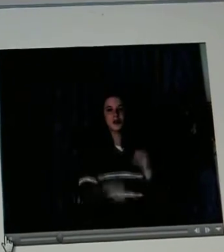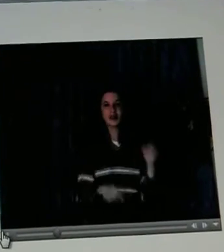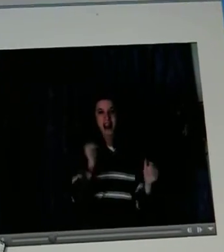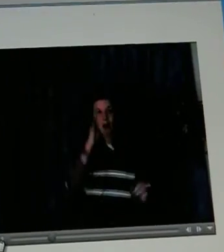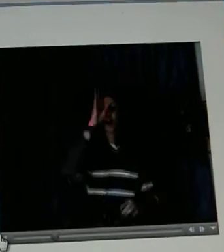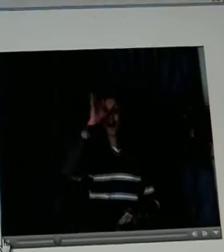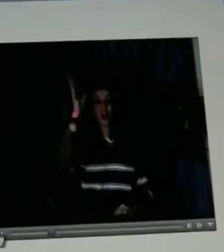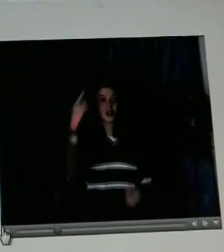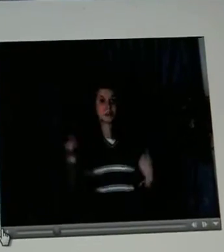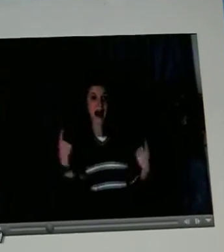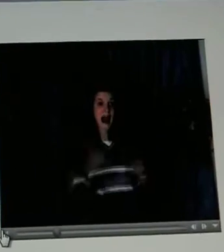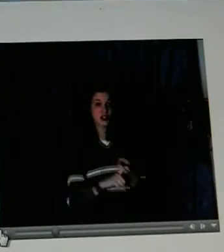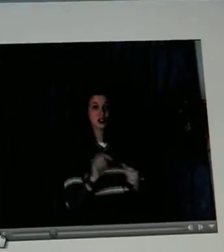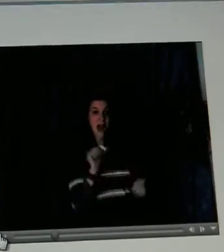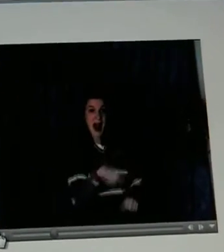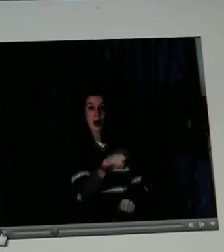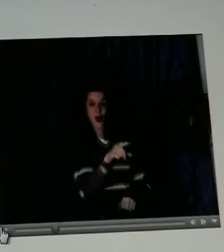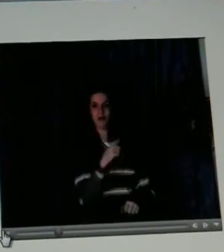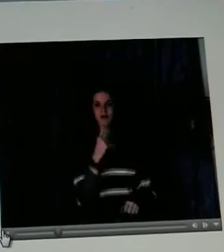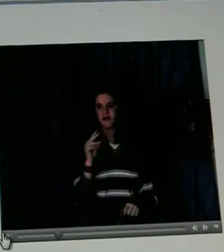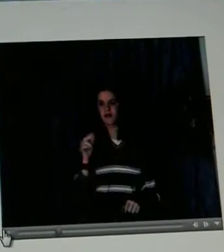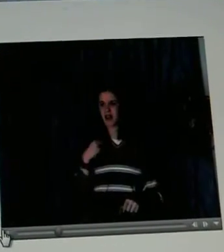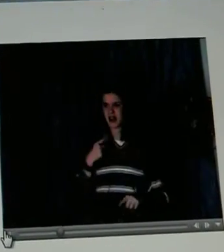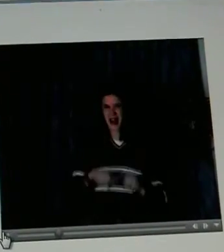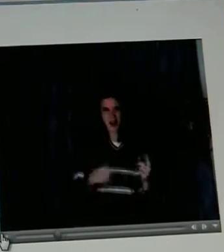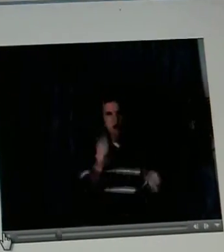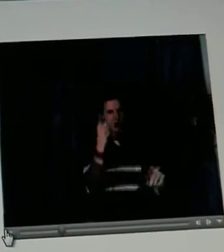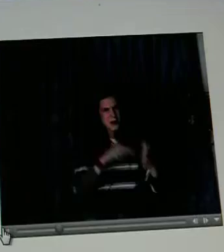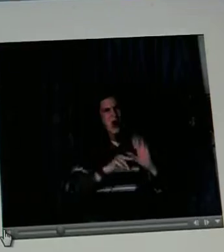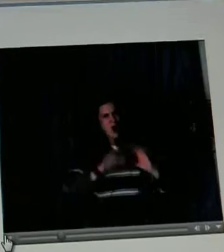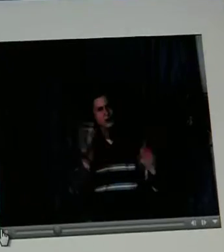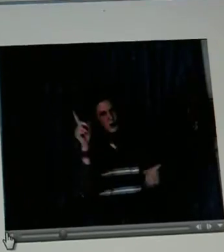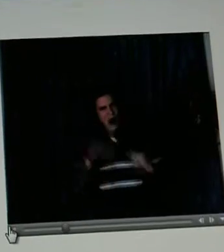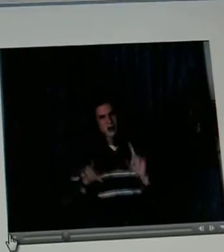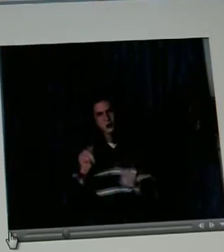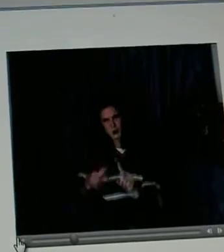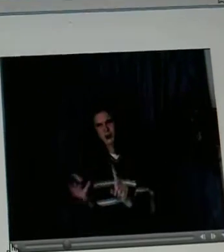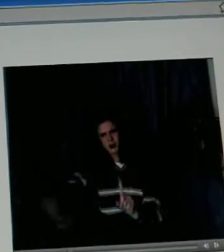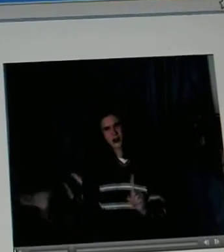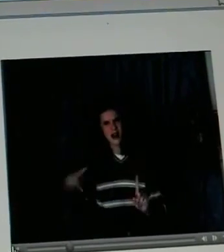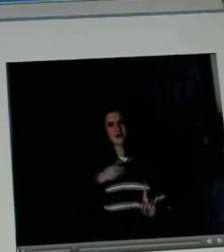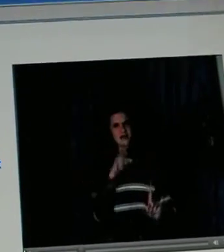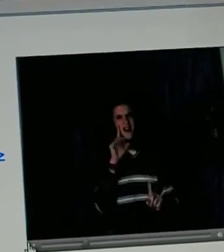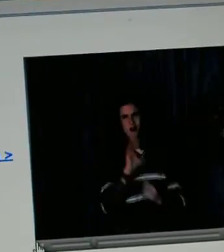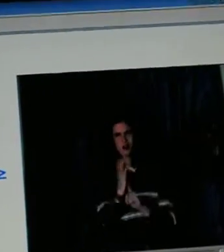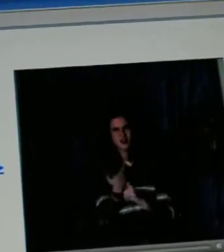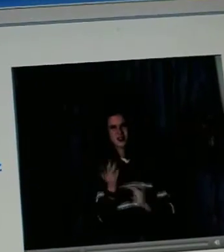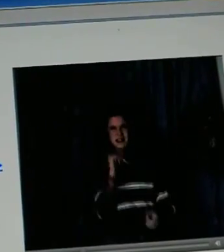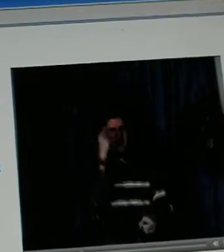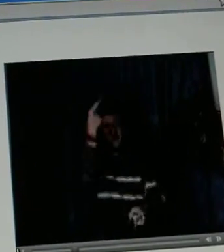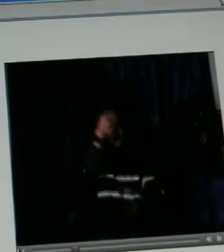explain that you don't learn sign language from a book, but rather from interacting with deaf people and learning from their culture.